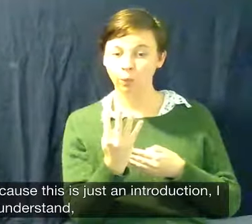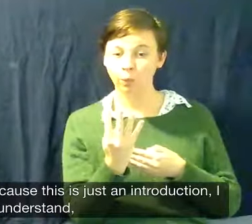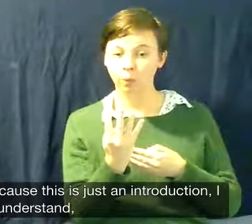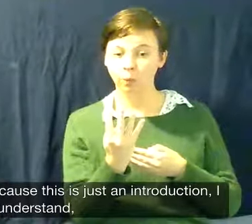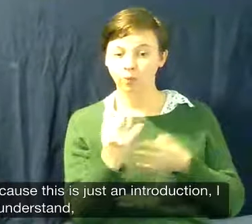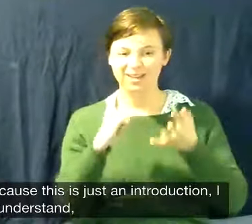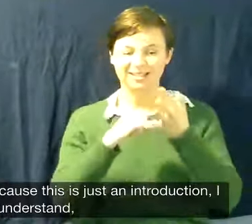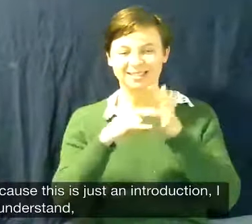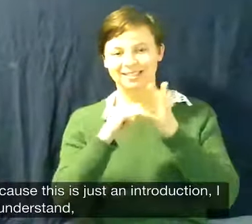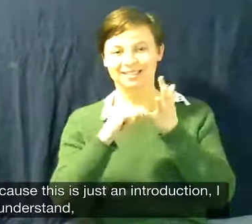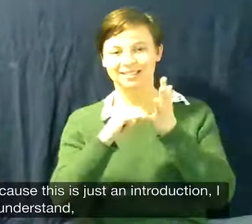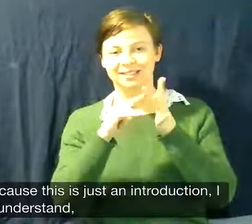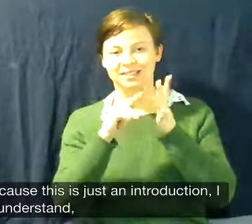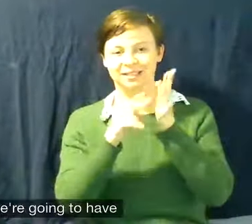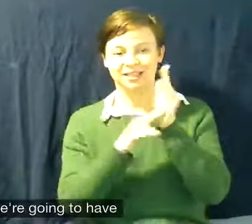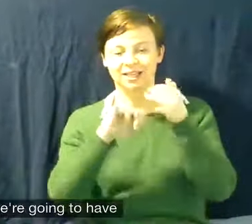sessions of actually mentoringship, is that right?